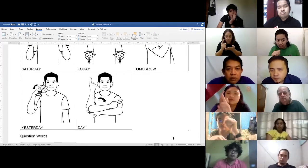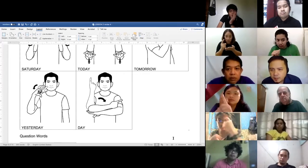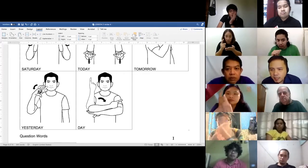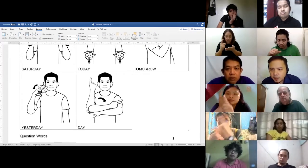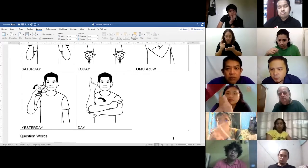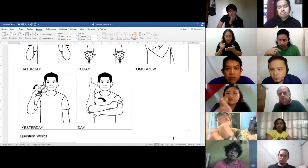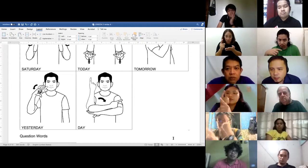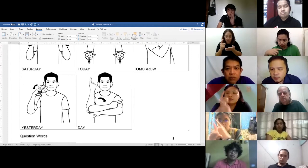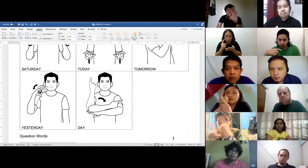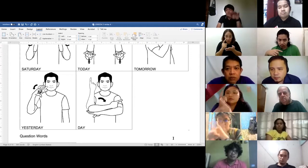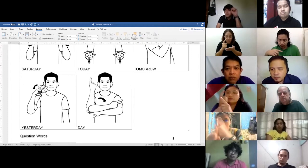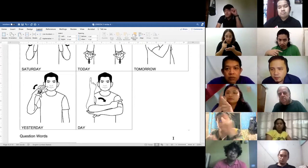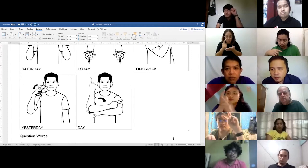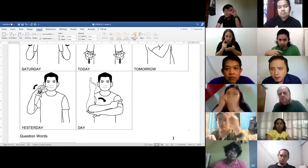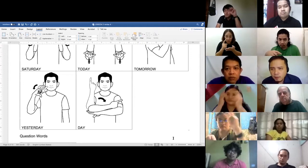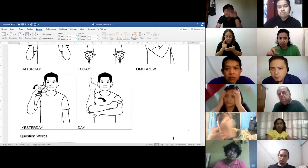Second week of the month.